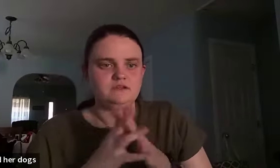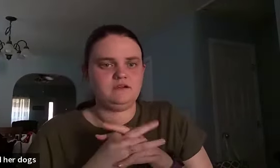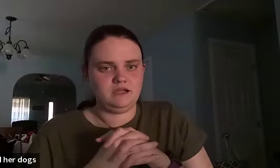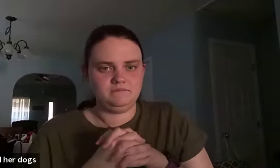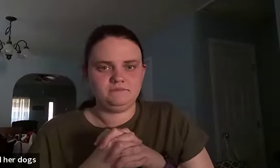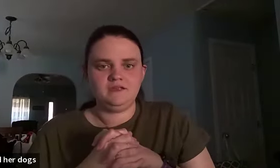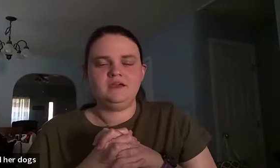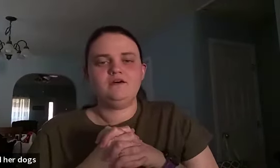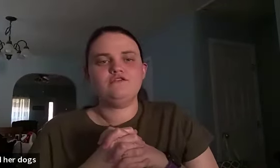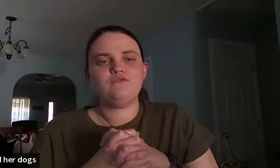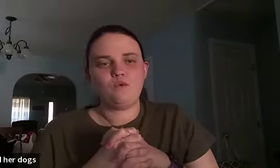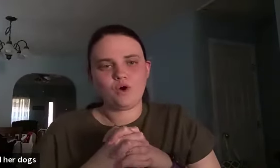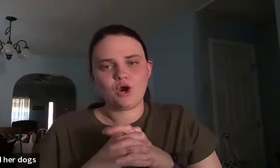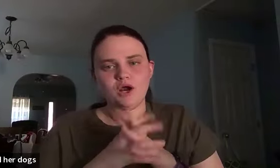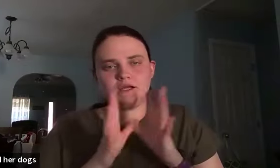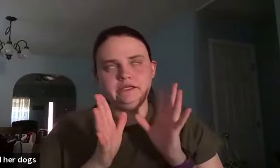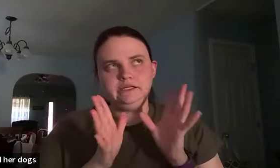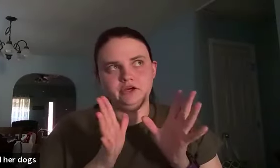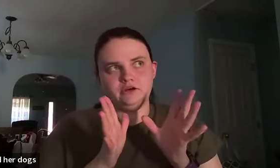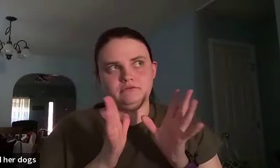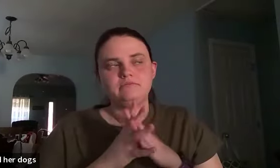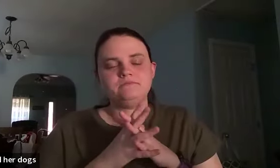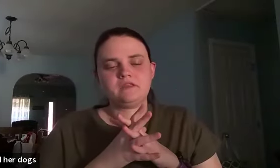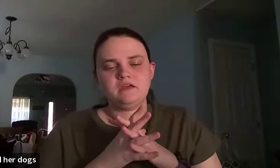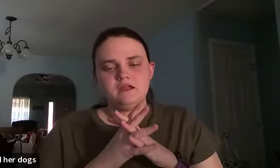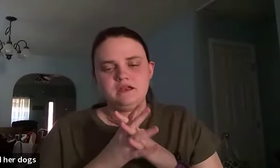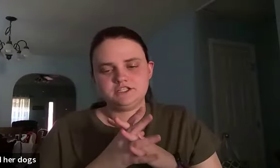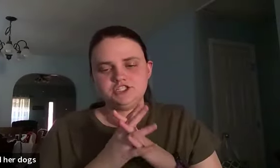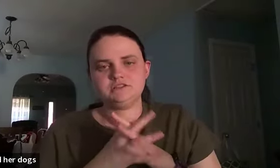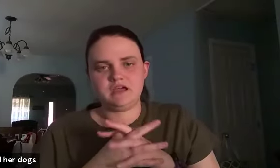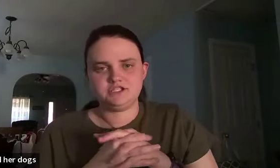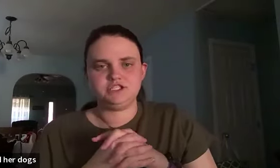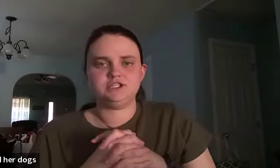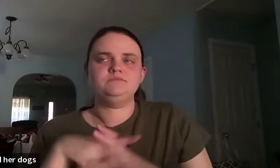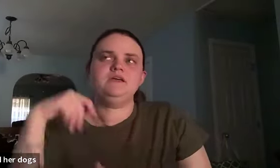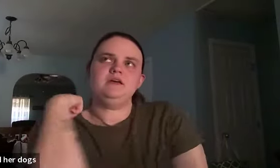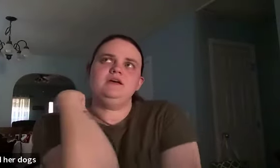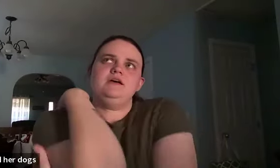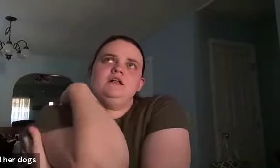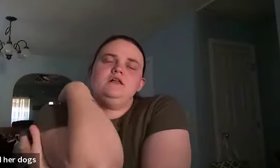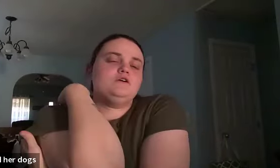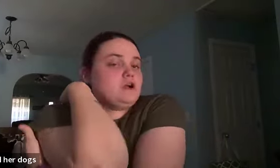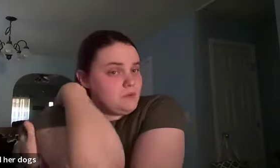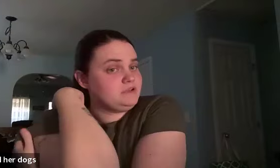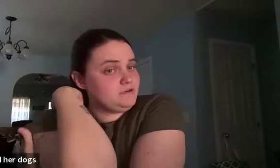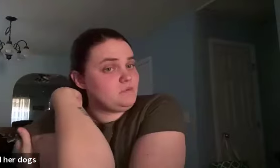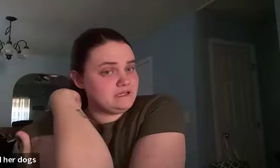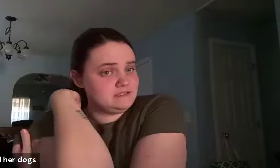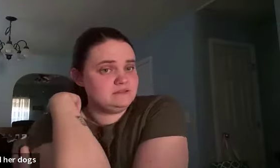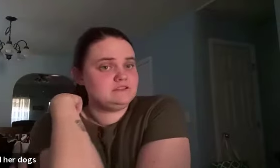All right. For year, next year, last year. There are a couple different ways to